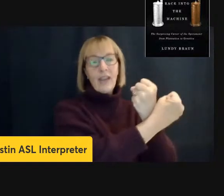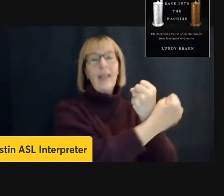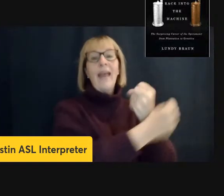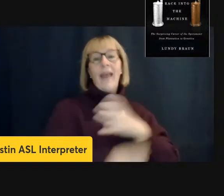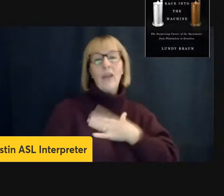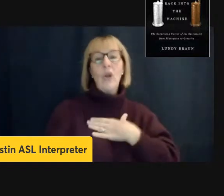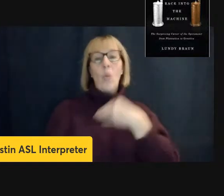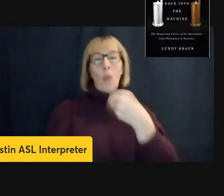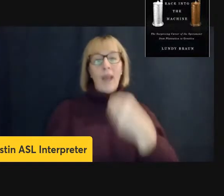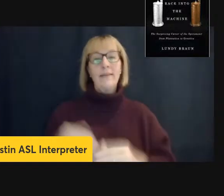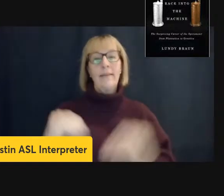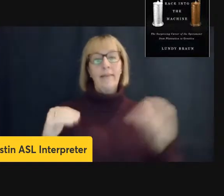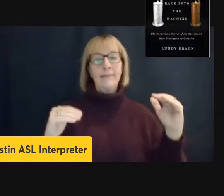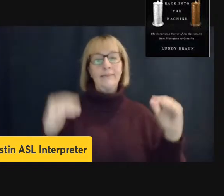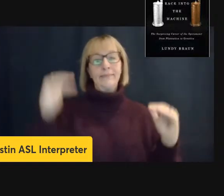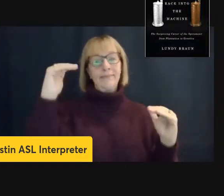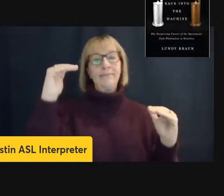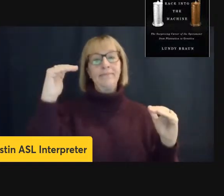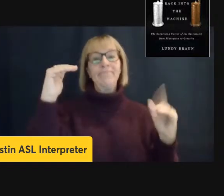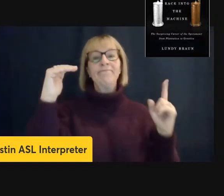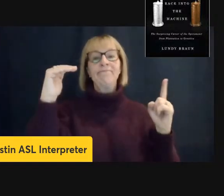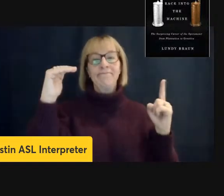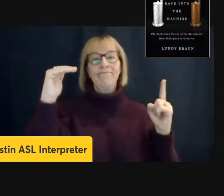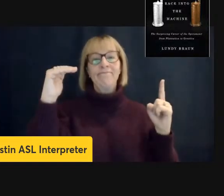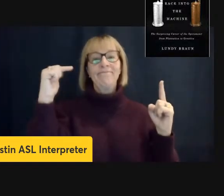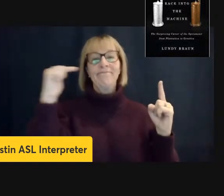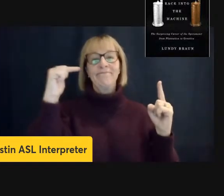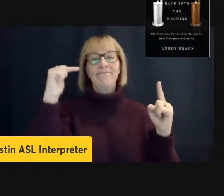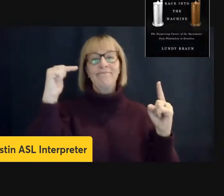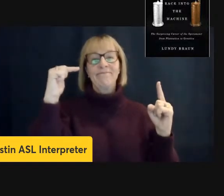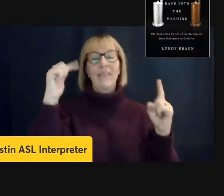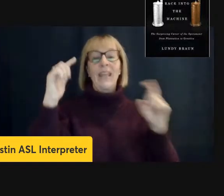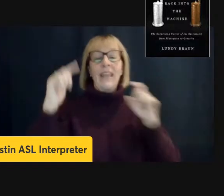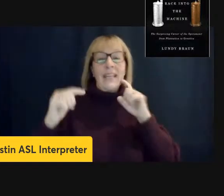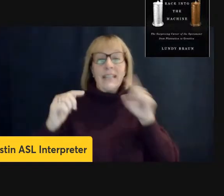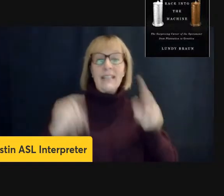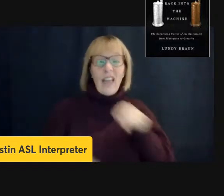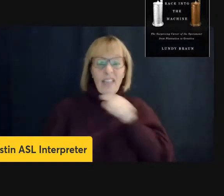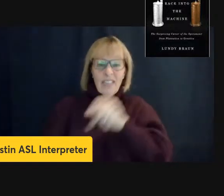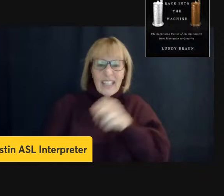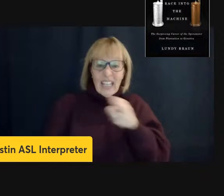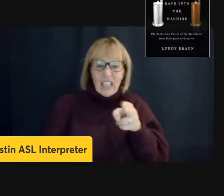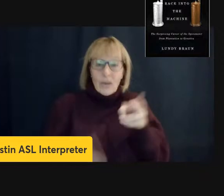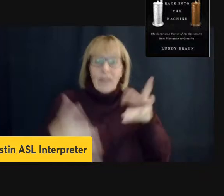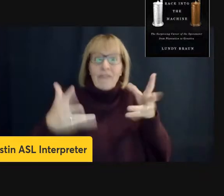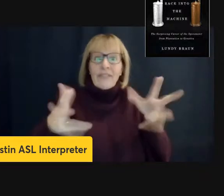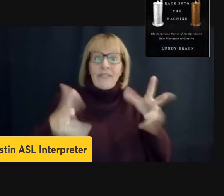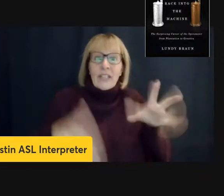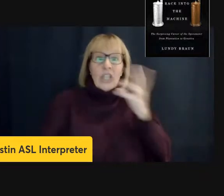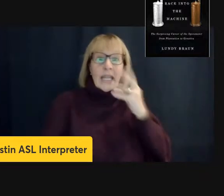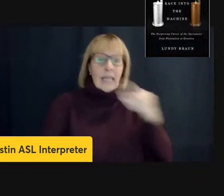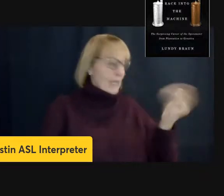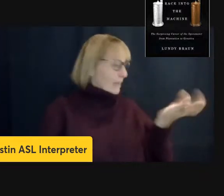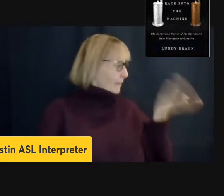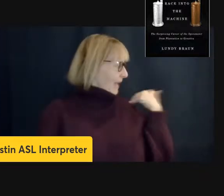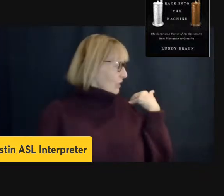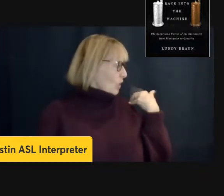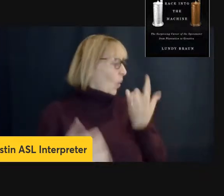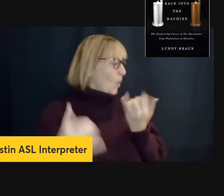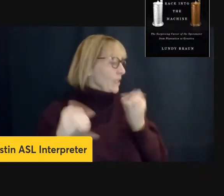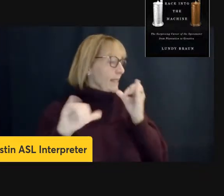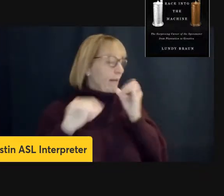supremacy. The question we must ask ourselves is this history a thing of the past, or does it live on